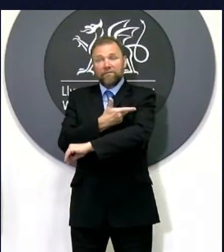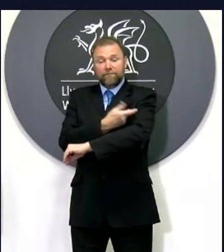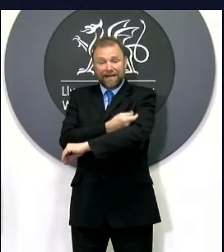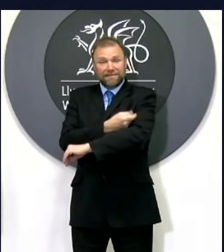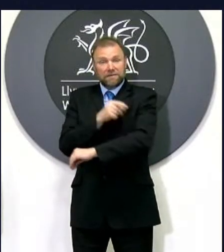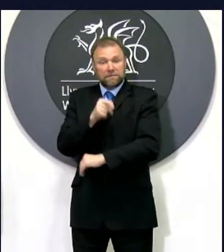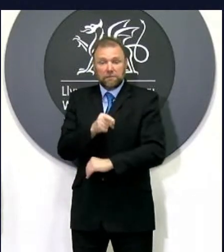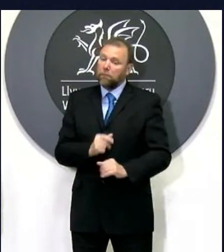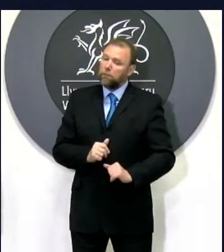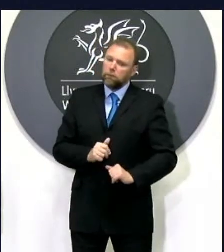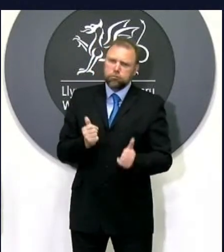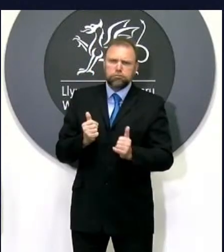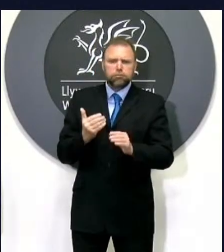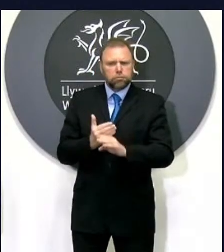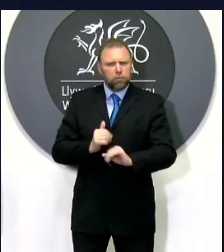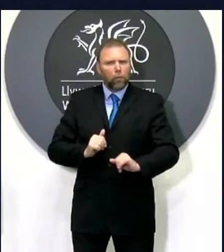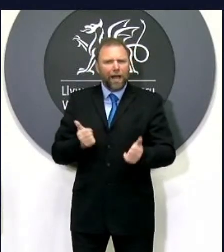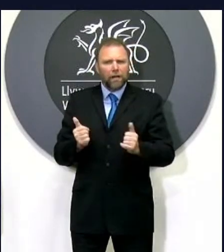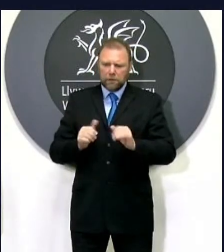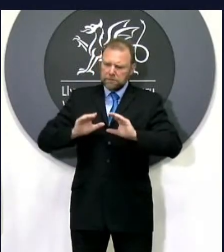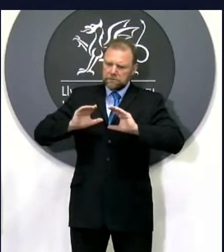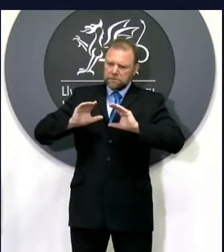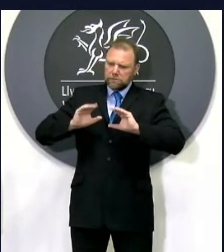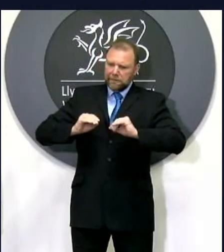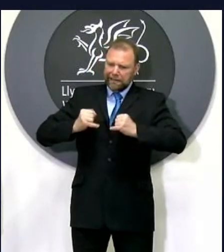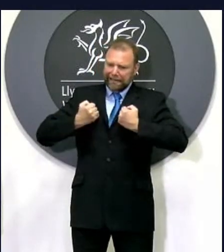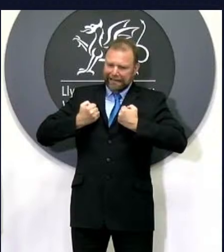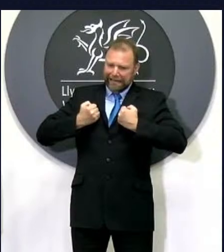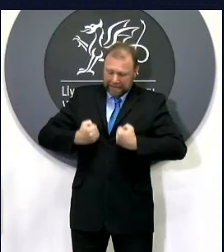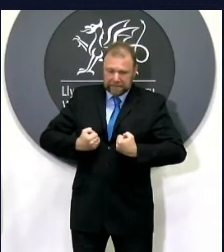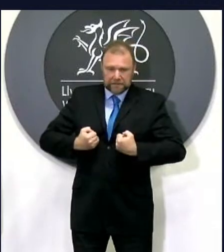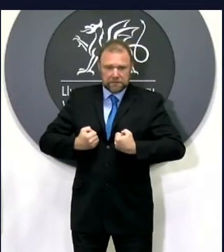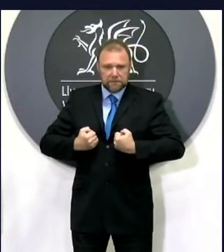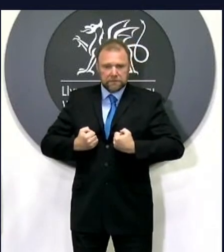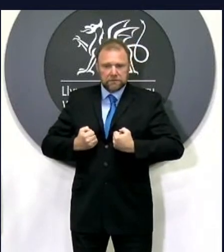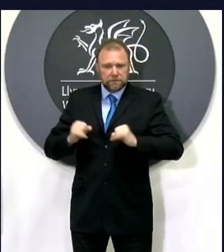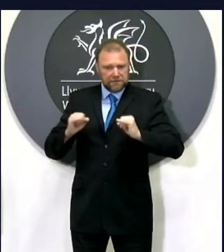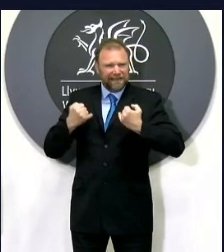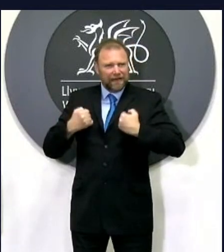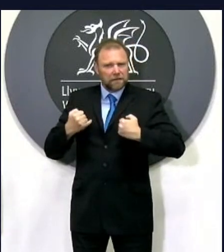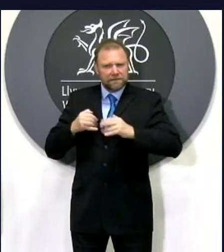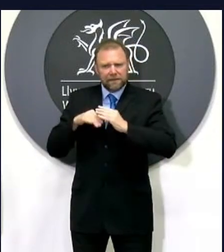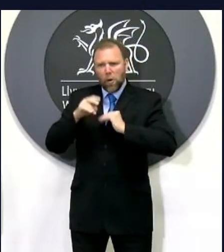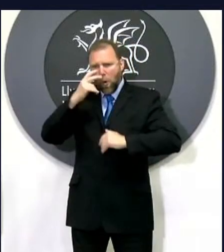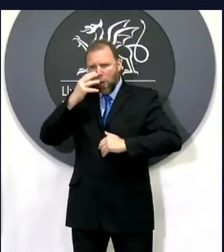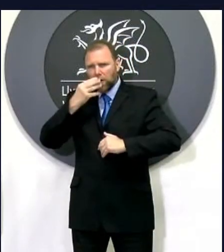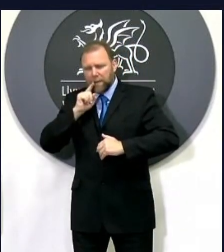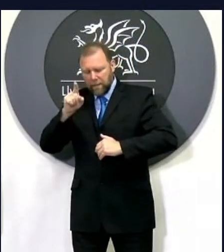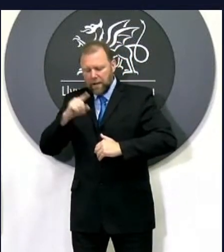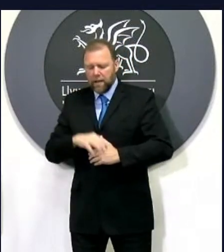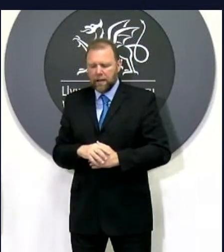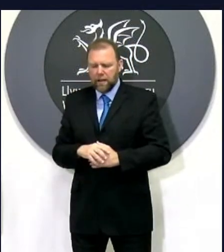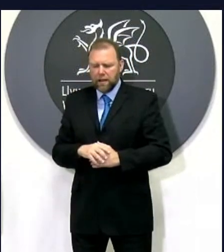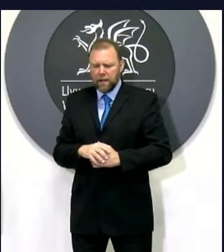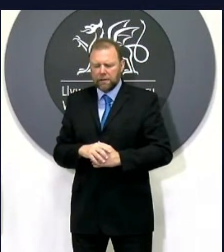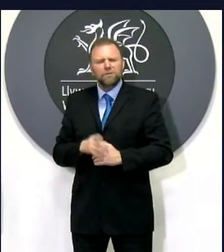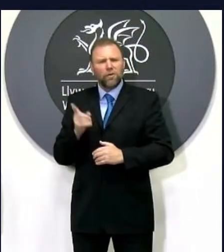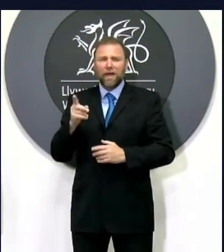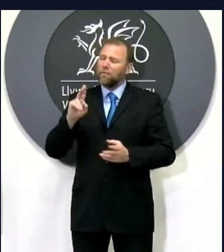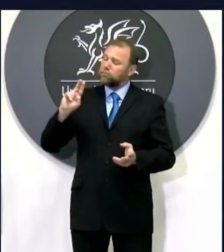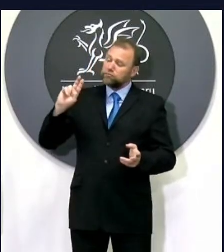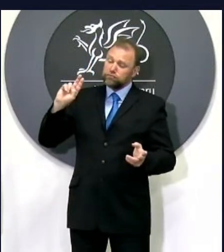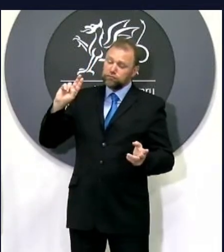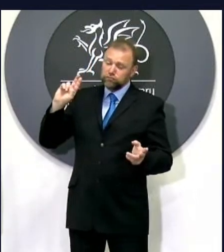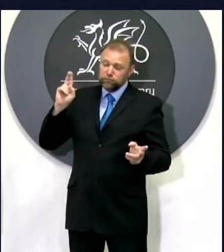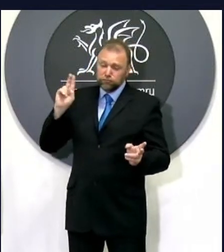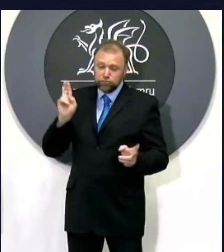is to prevent illness and severe illness in older people. You know, they reduce that to a remarkable extent. And